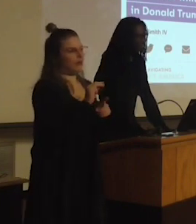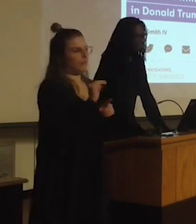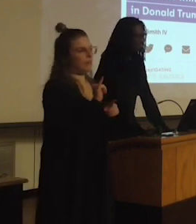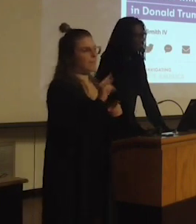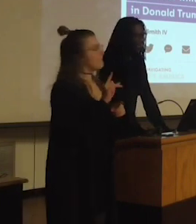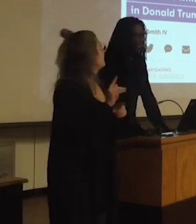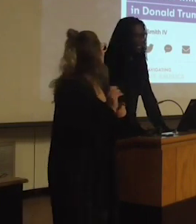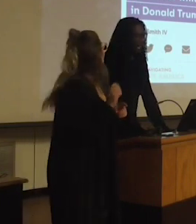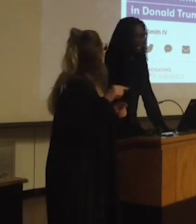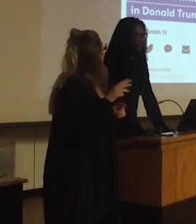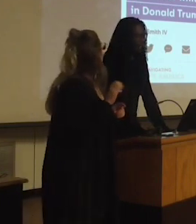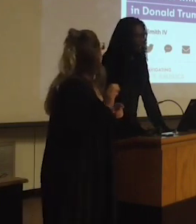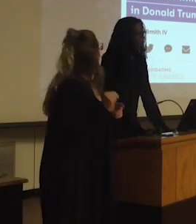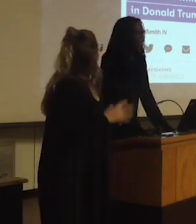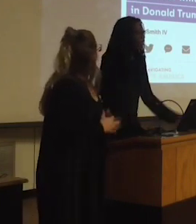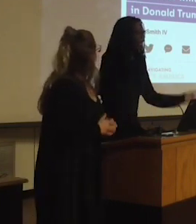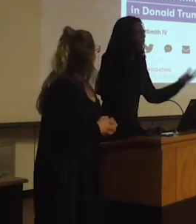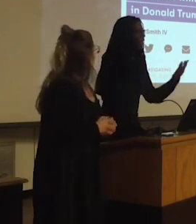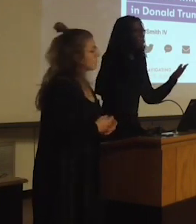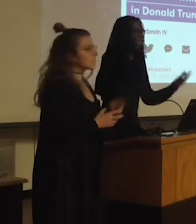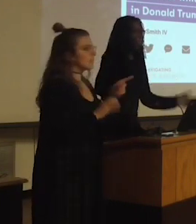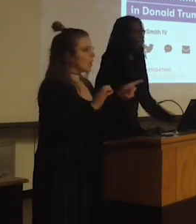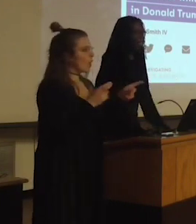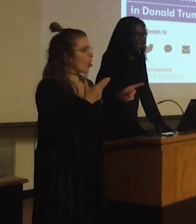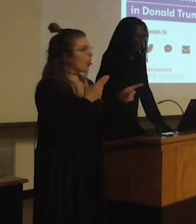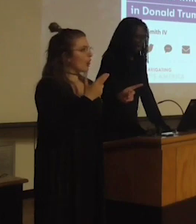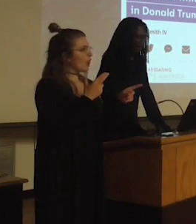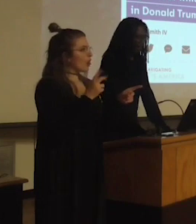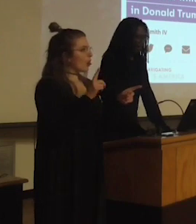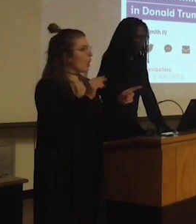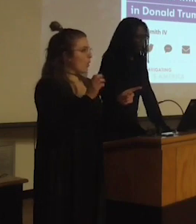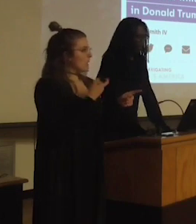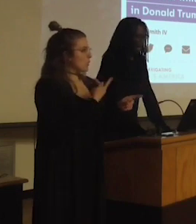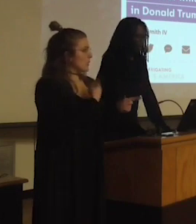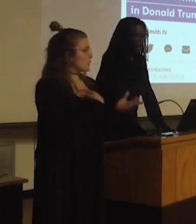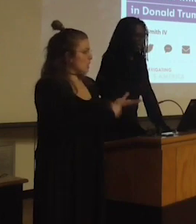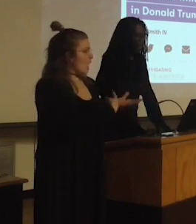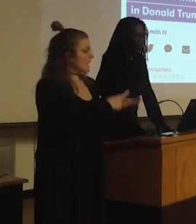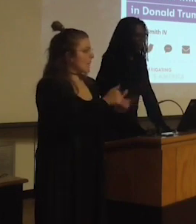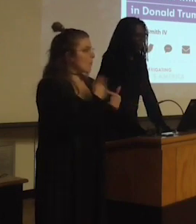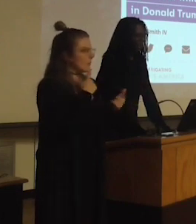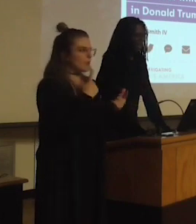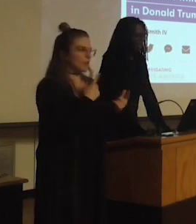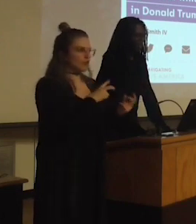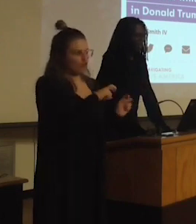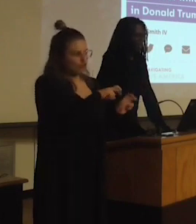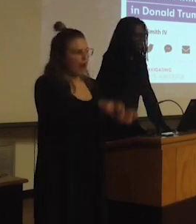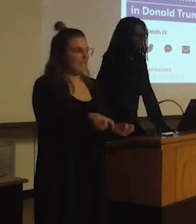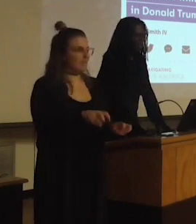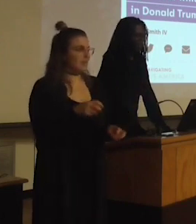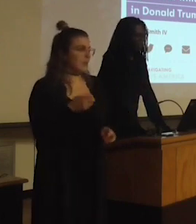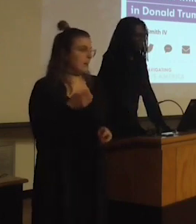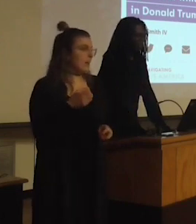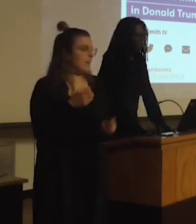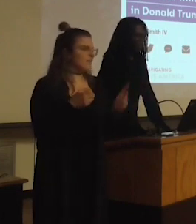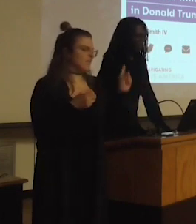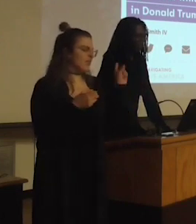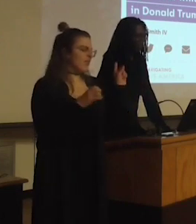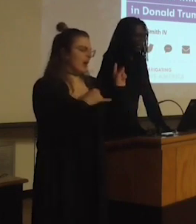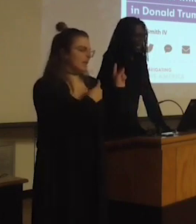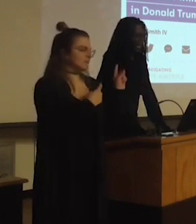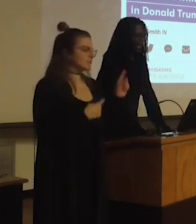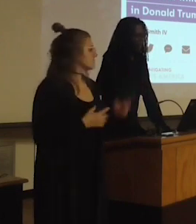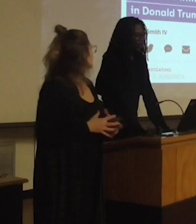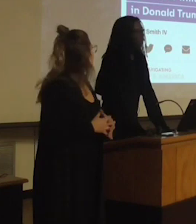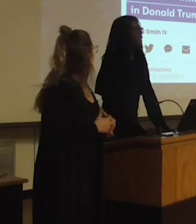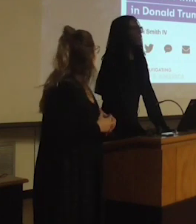in 2017. Chloe, you and I were talking about this when we were riding over. Milk is a new creamy symbol of white racial